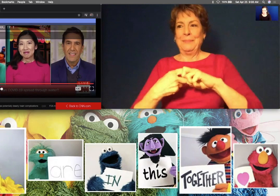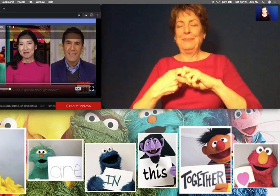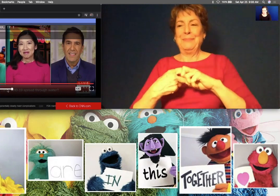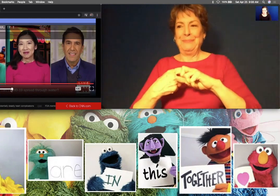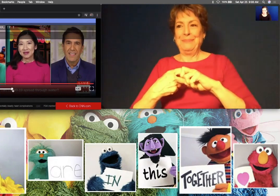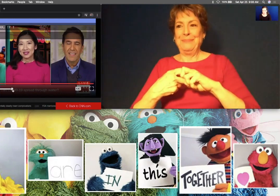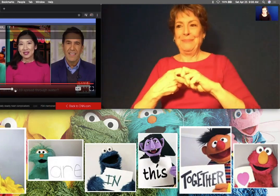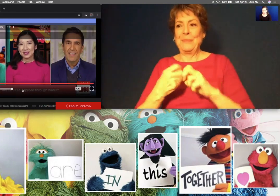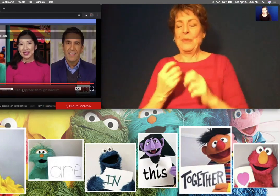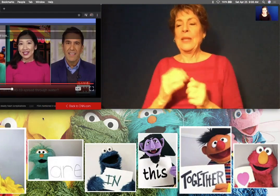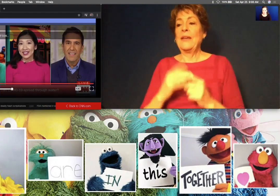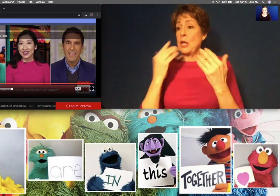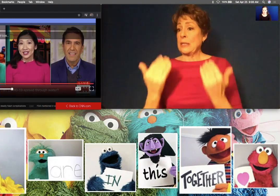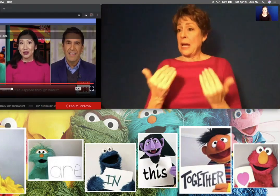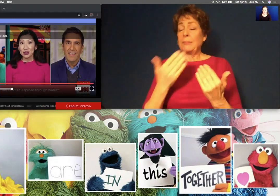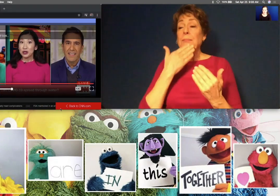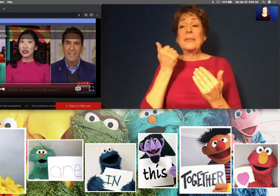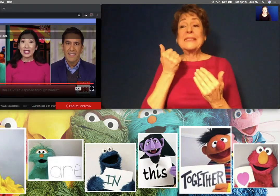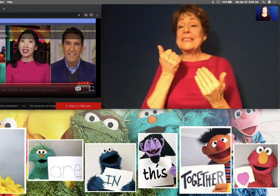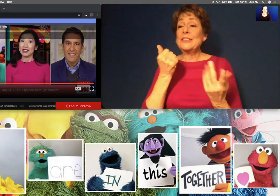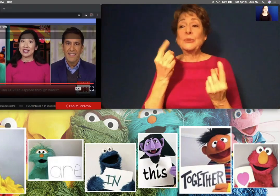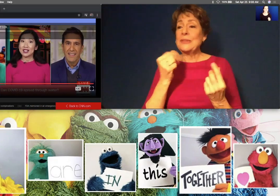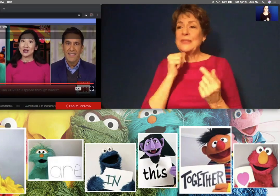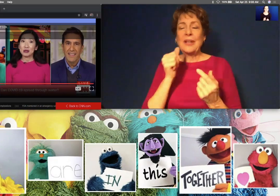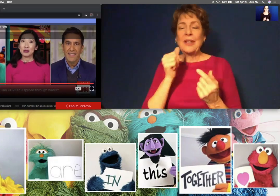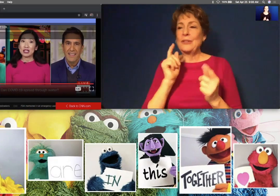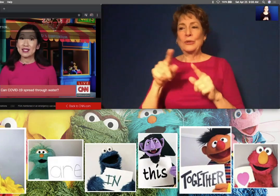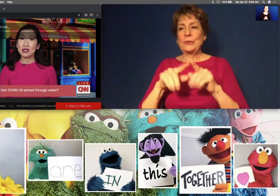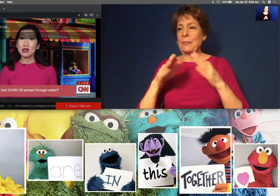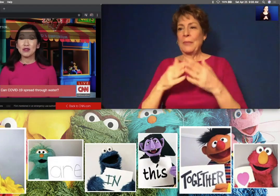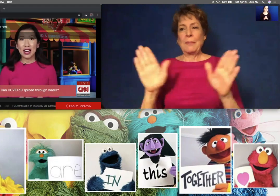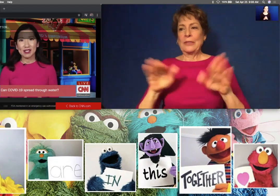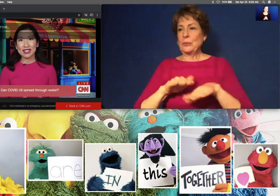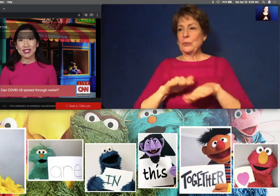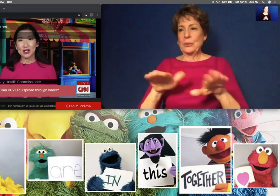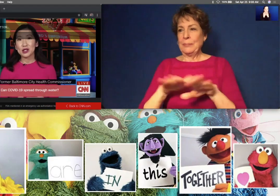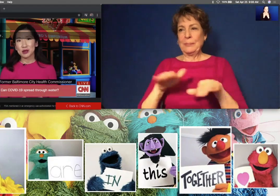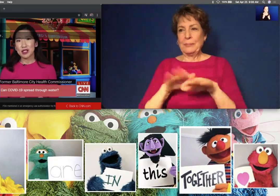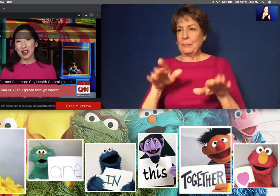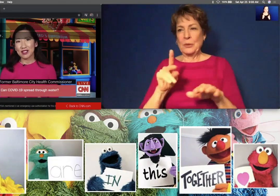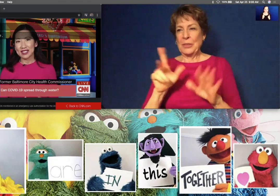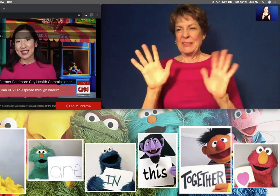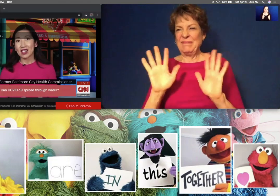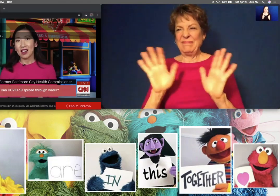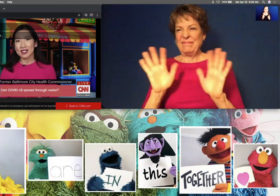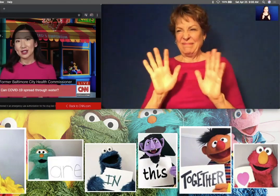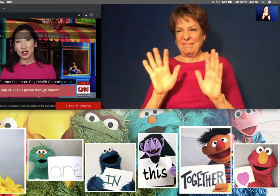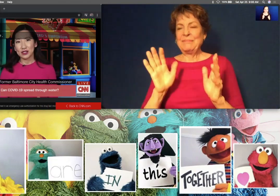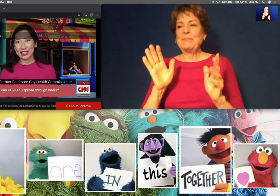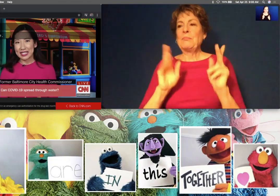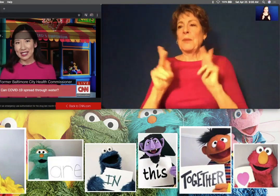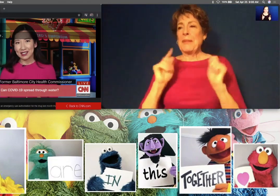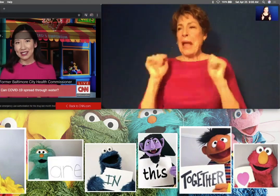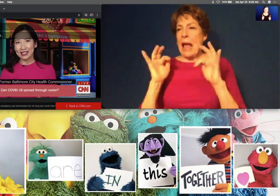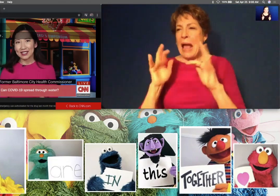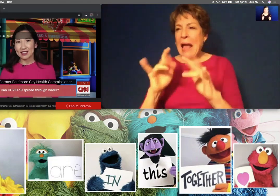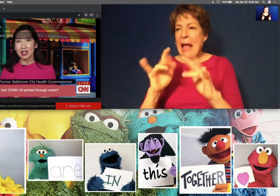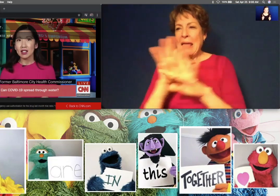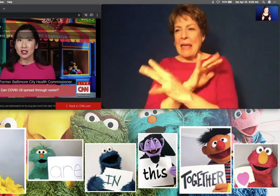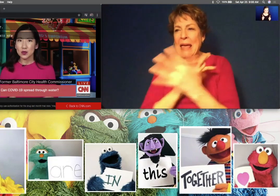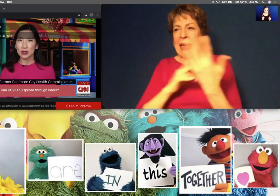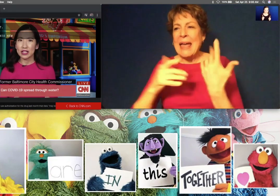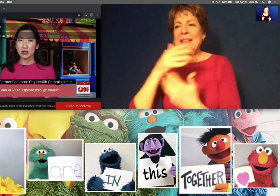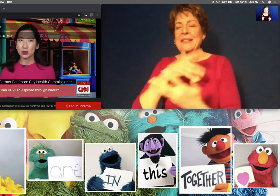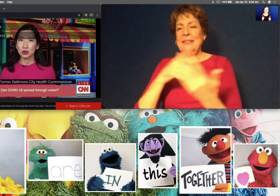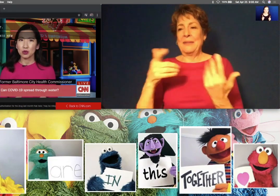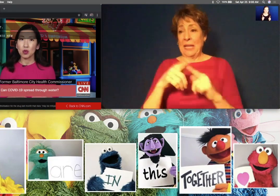pool or other people very close to you in the ocean, you could get the new coronavirus from them. And so for now, it's best